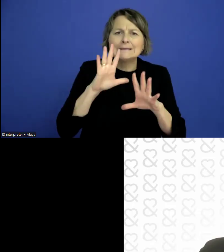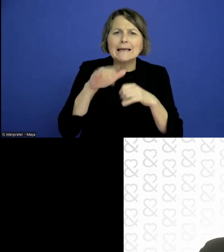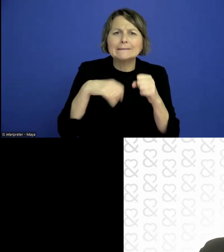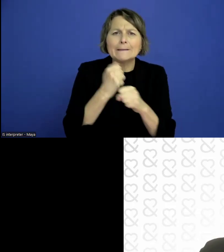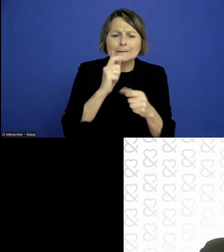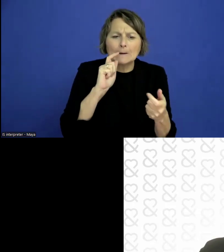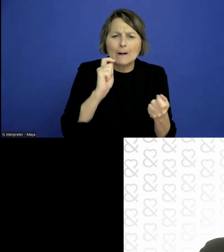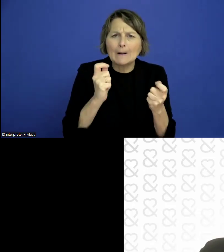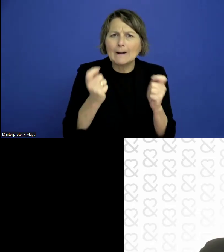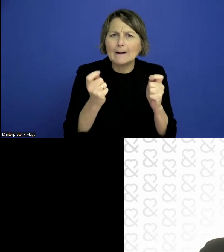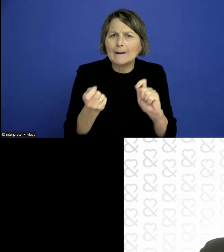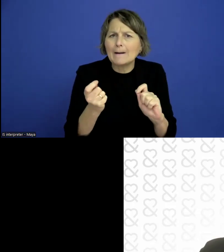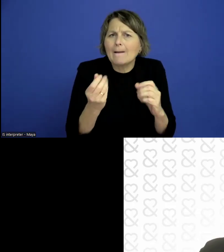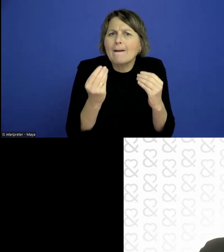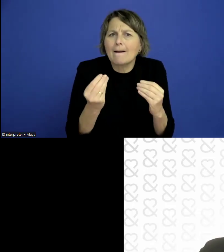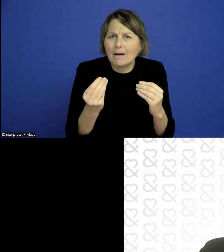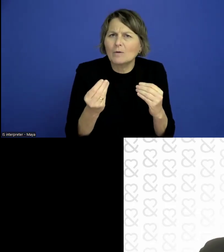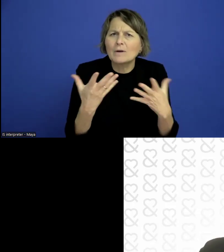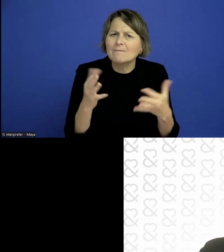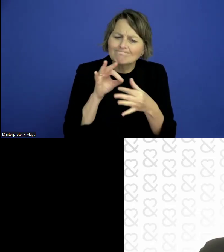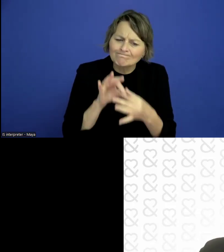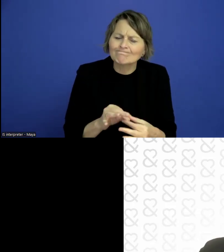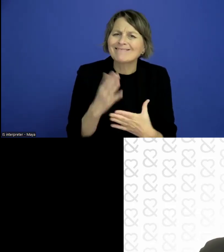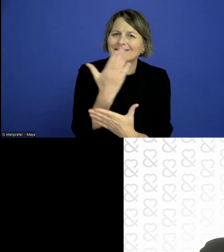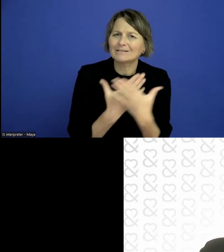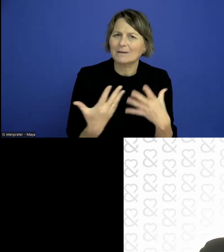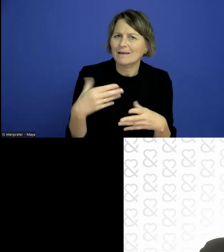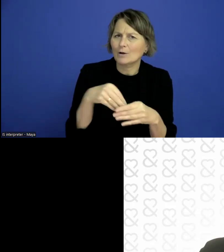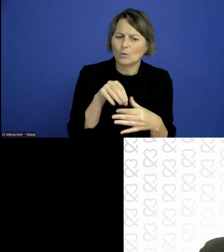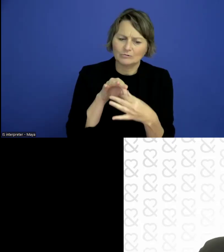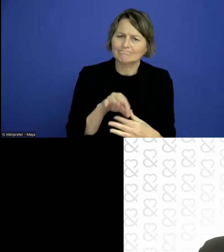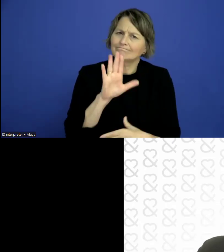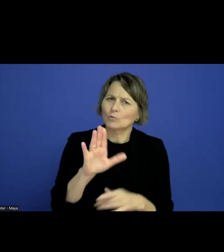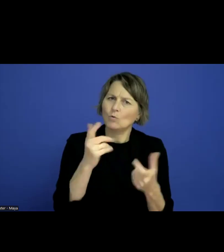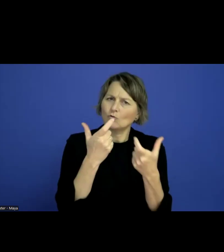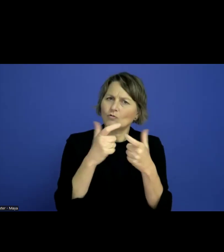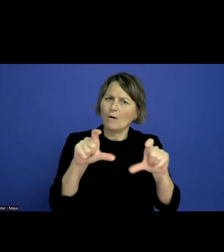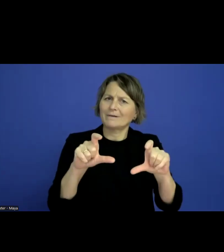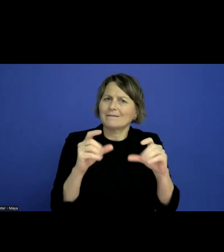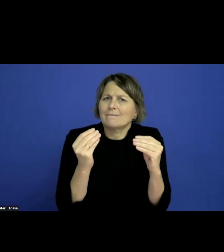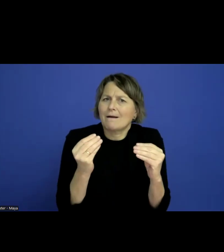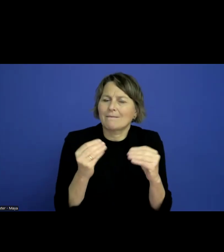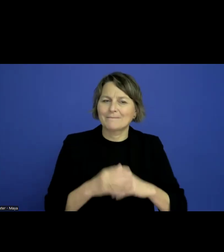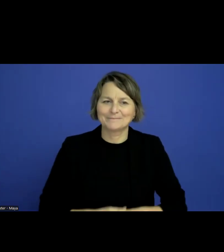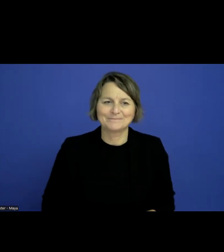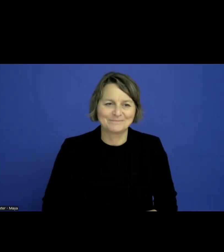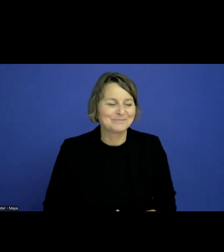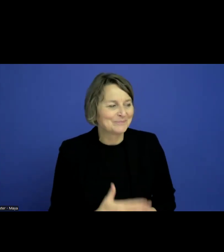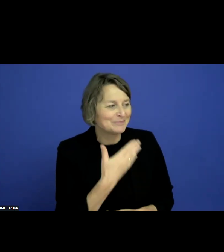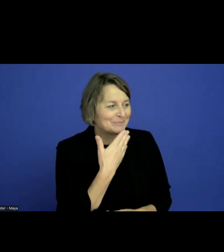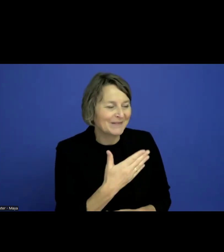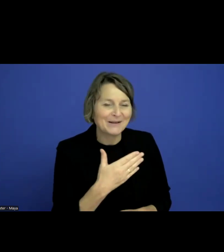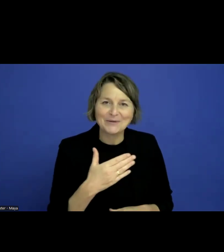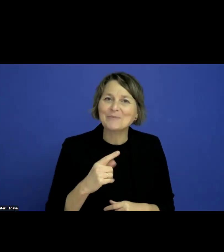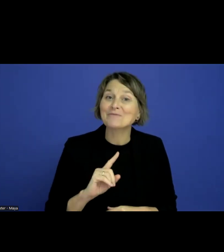it mean in terms of disability inclusion at L'Oréal? Over to you. Thank you, Jürgen. First of all, hello to